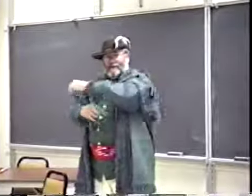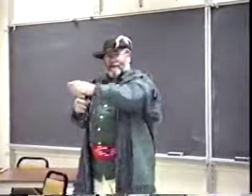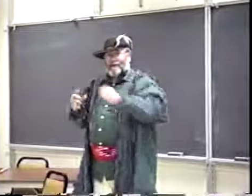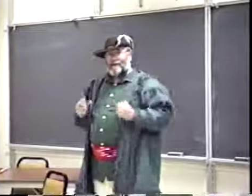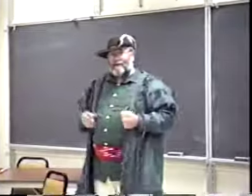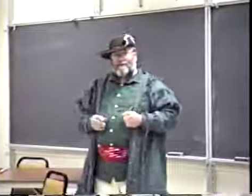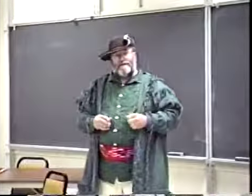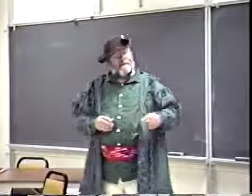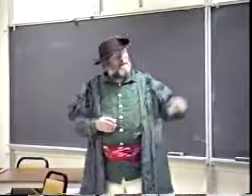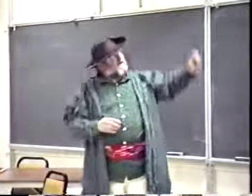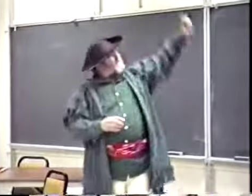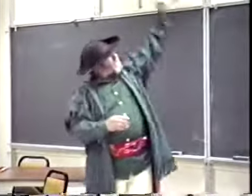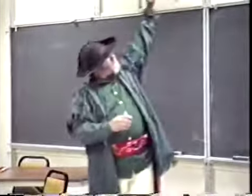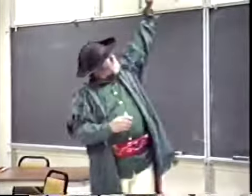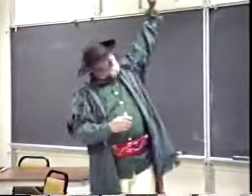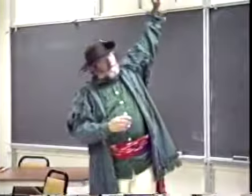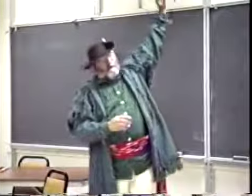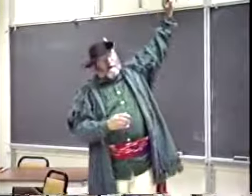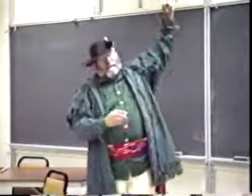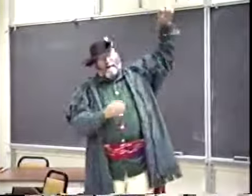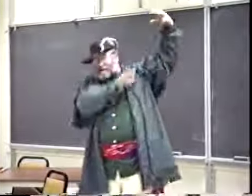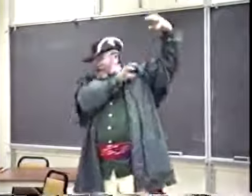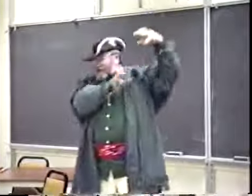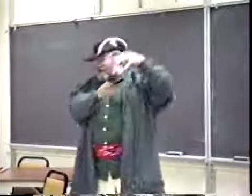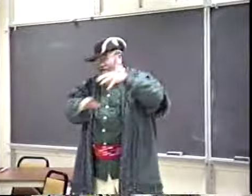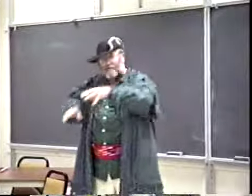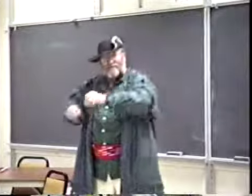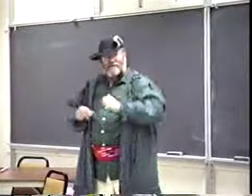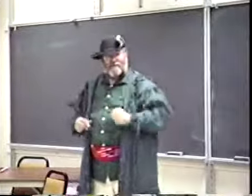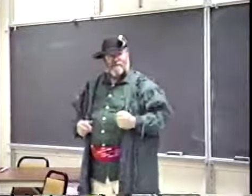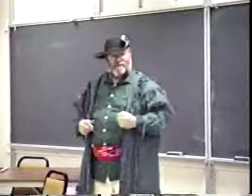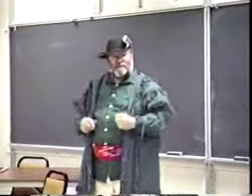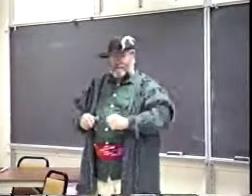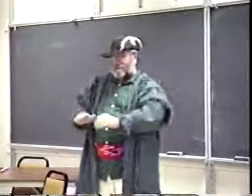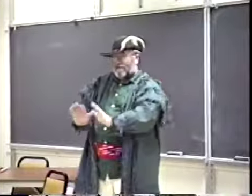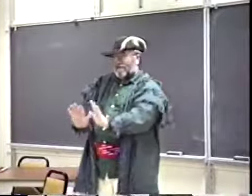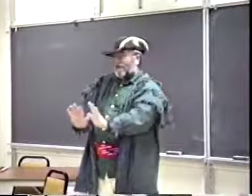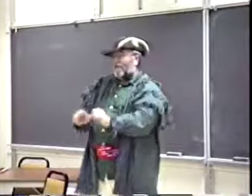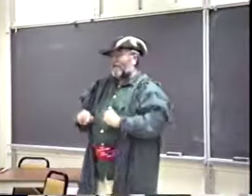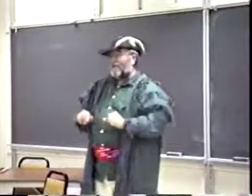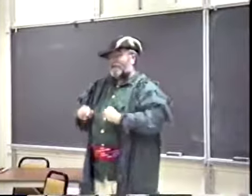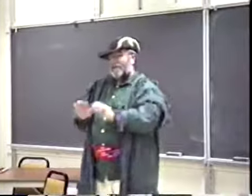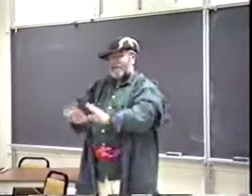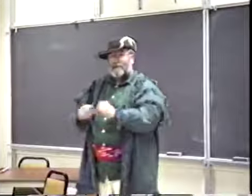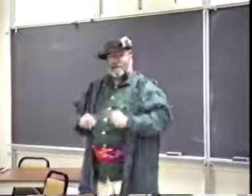and laid there soaking up the warmth coming down from the sun, getting warm, getting